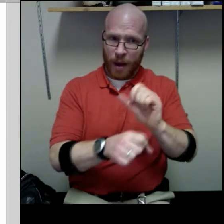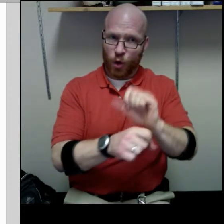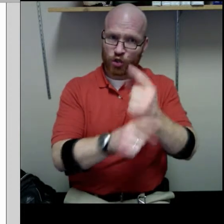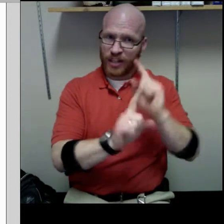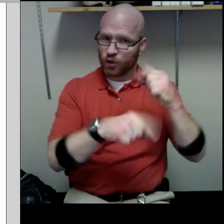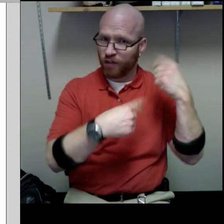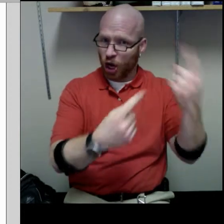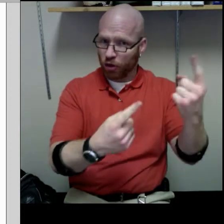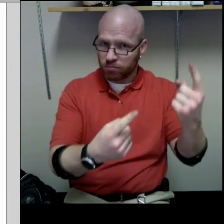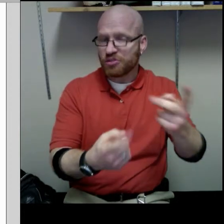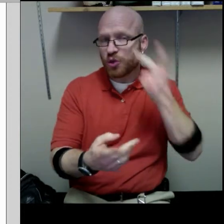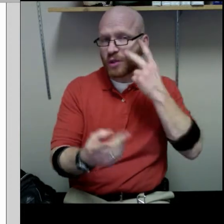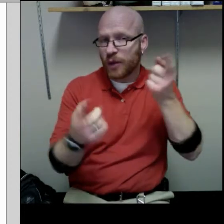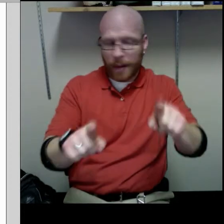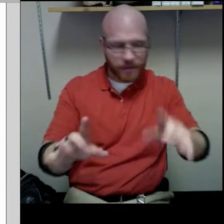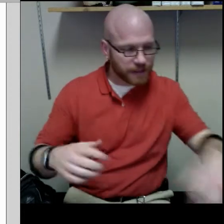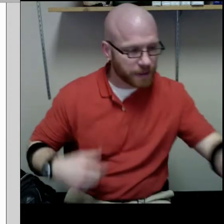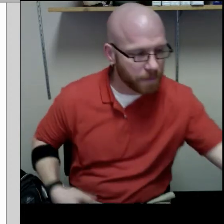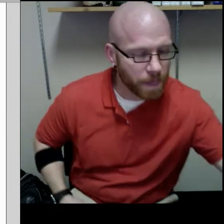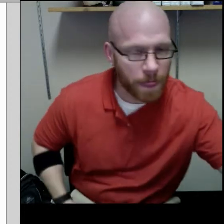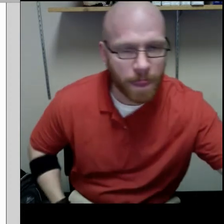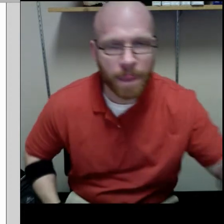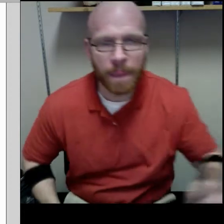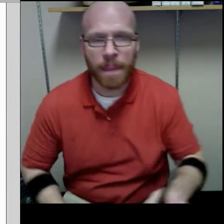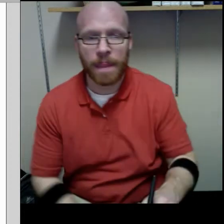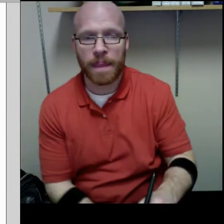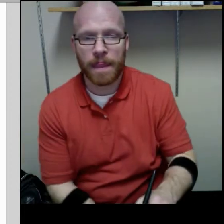My work is right so far, so we'll see what happens.